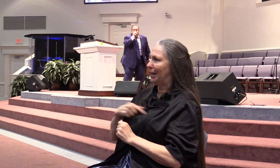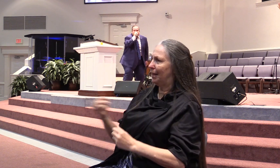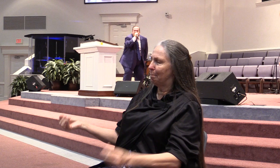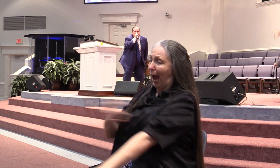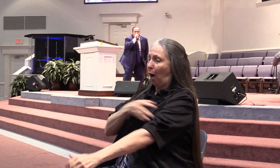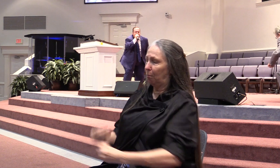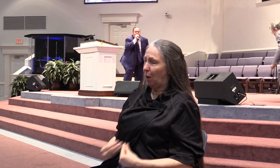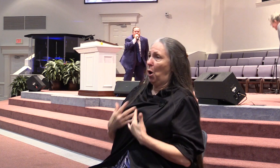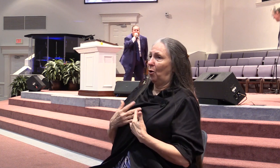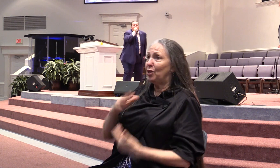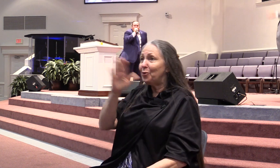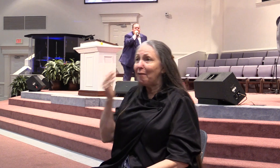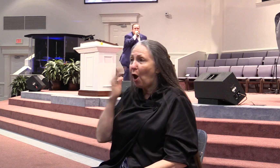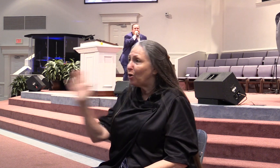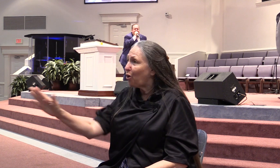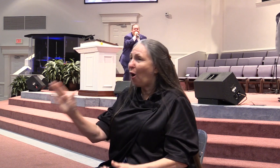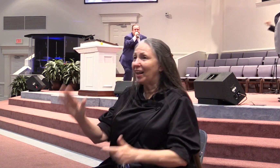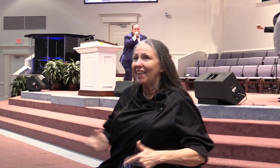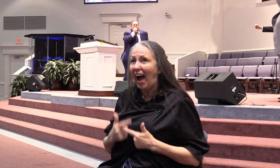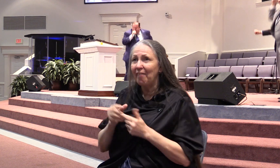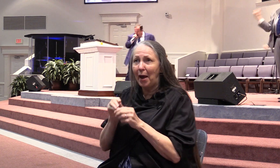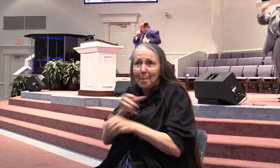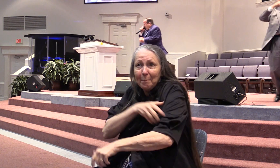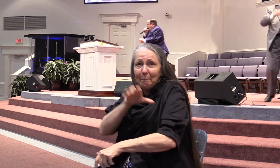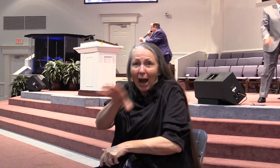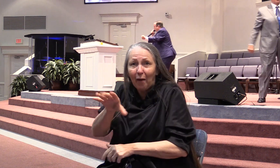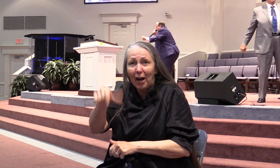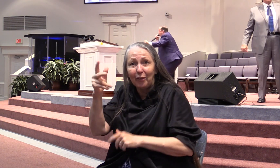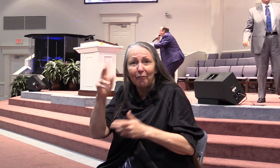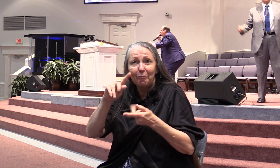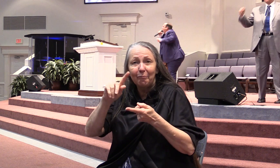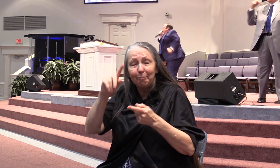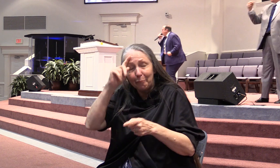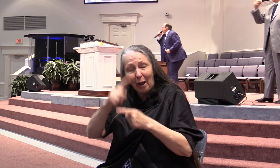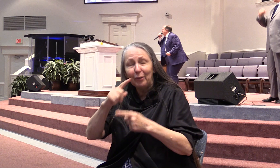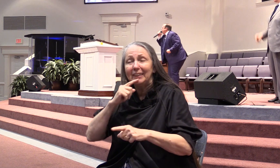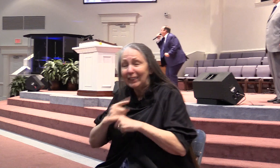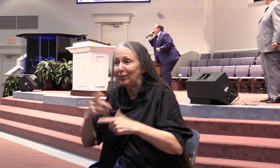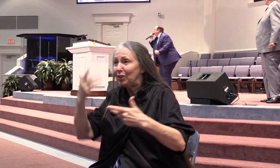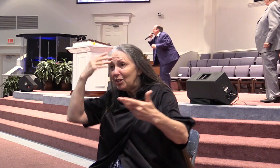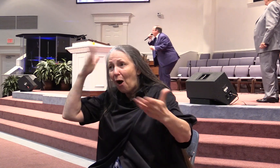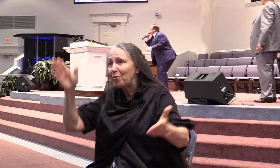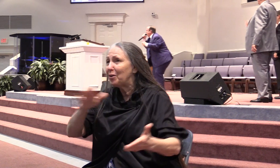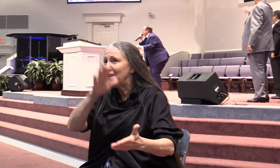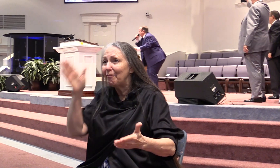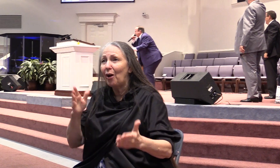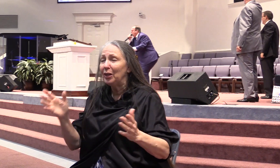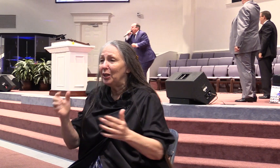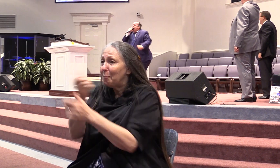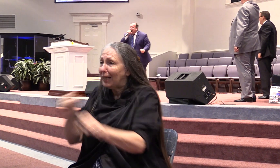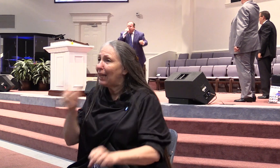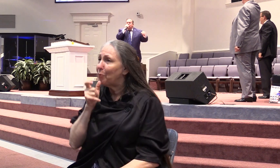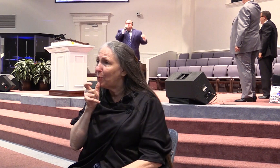You just never know what might happen if you just give a little more. You never know who you might